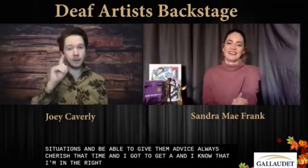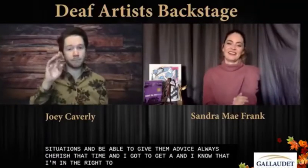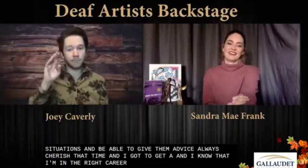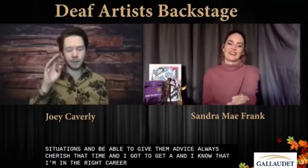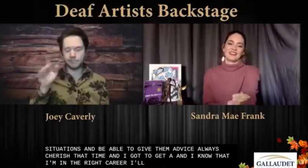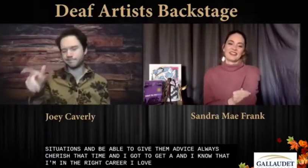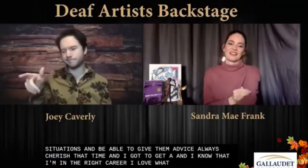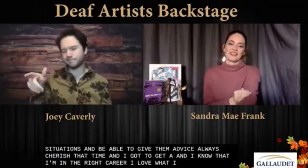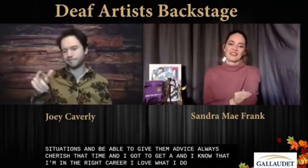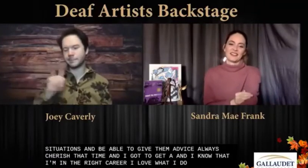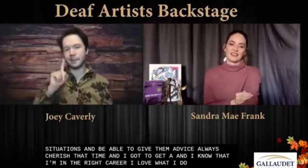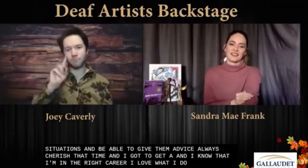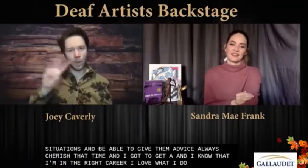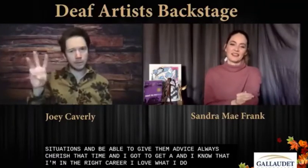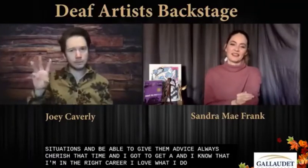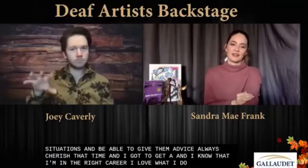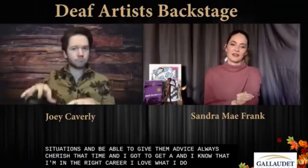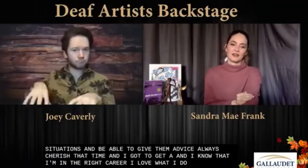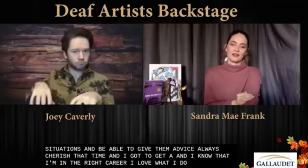career I love what I do